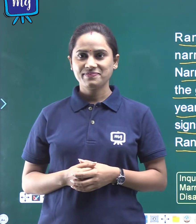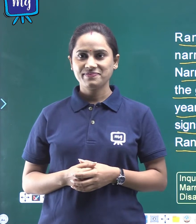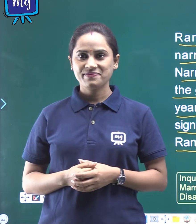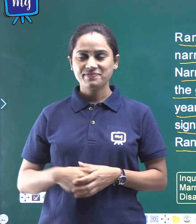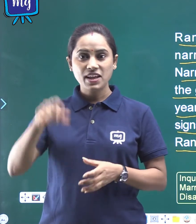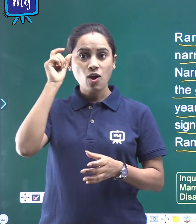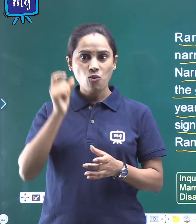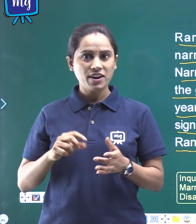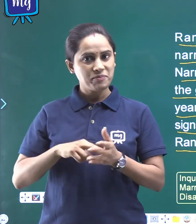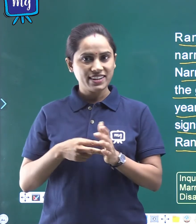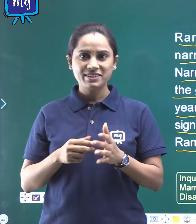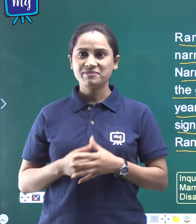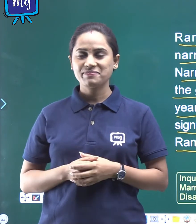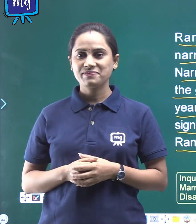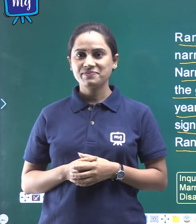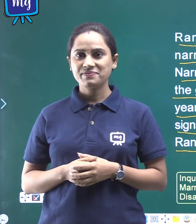Word meaning